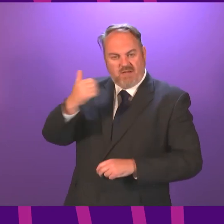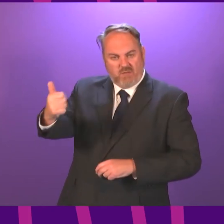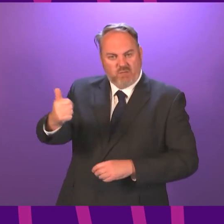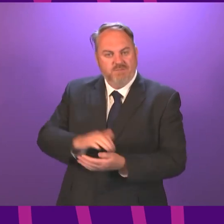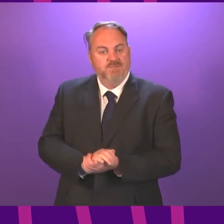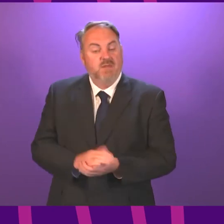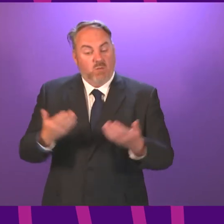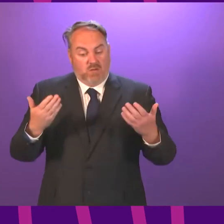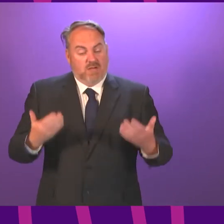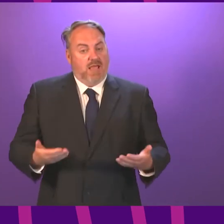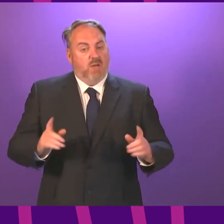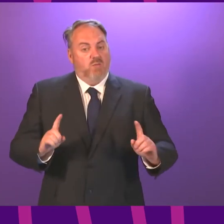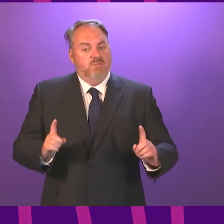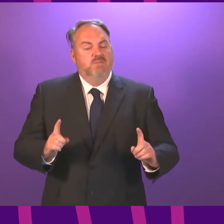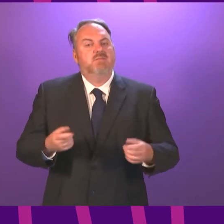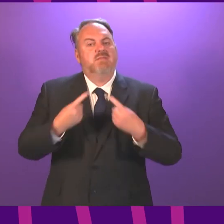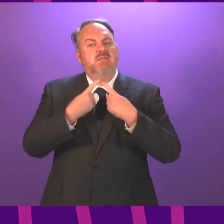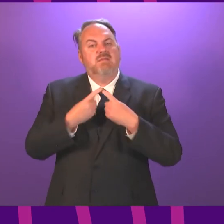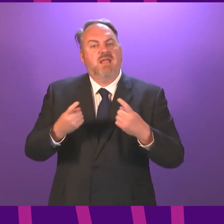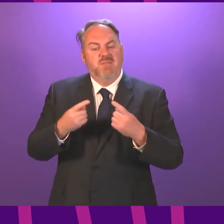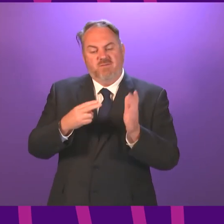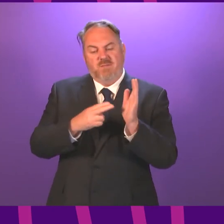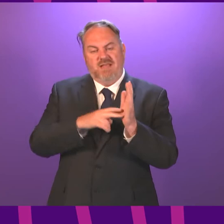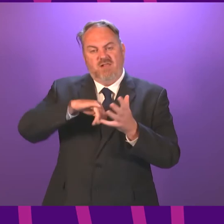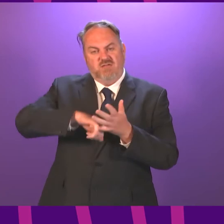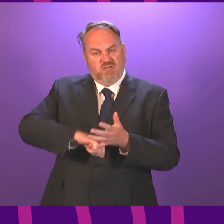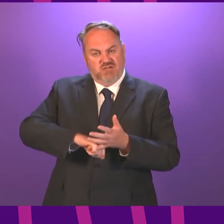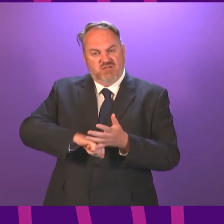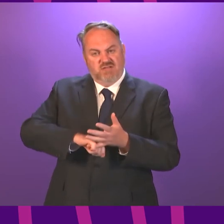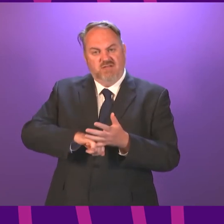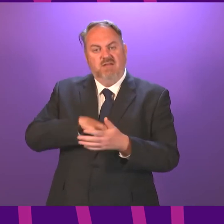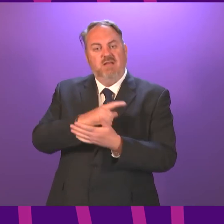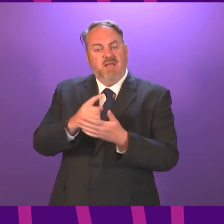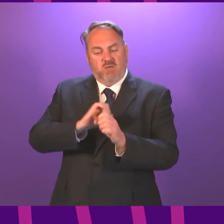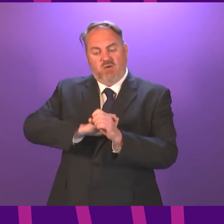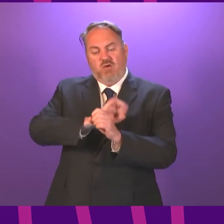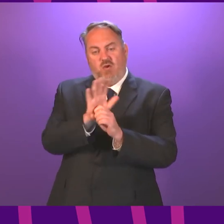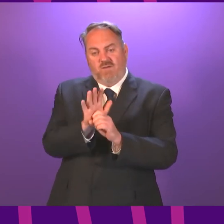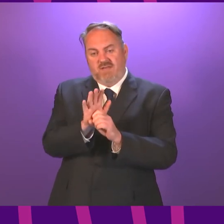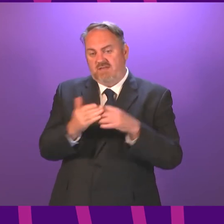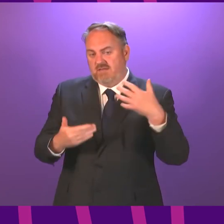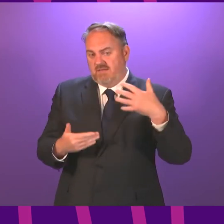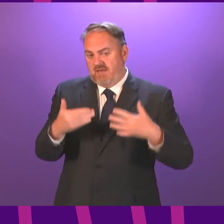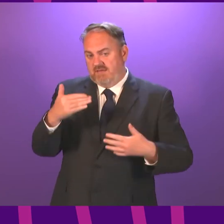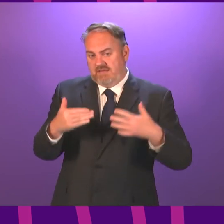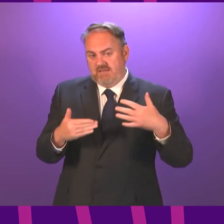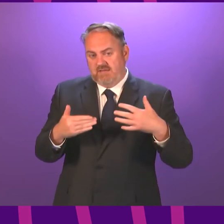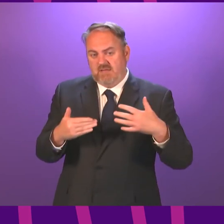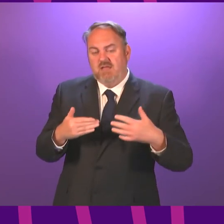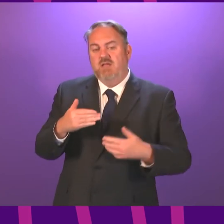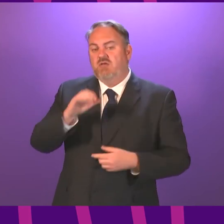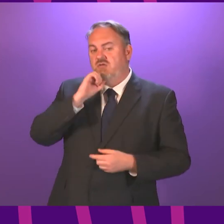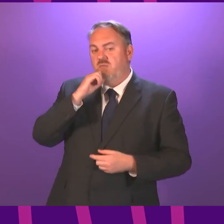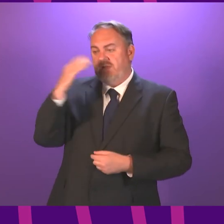The next item of business is a statement by Nicola Sturgeon on a COVID-19 update. The First Minister will take questions